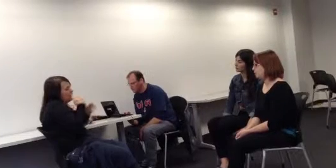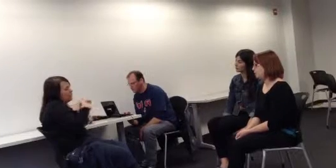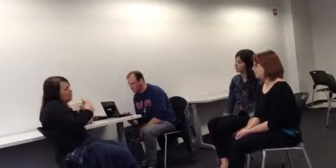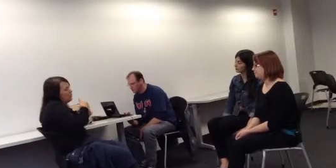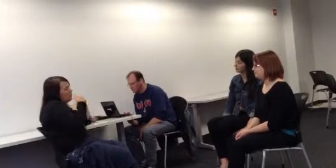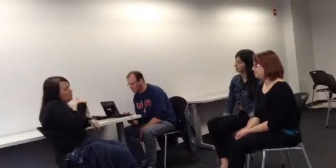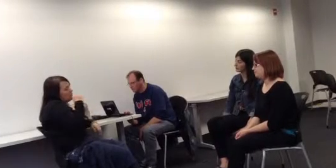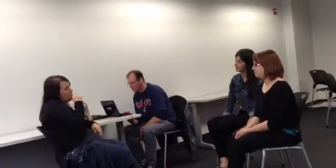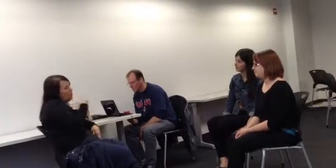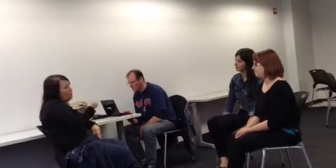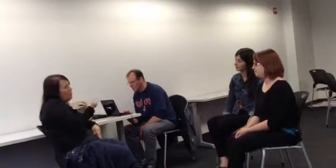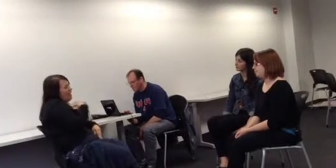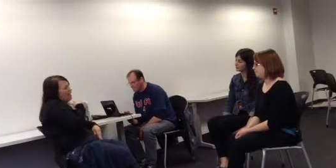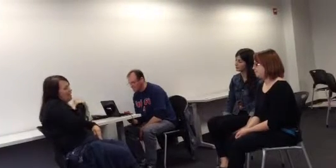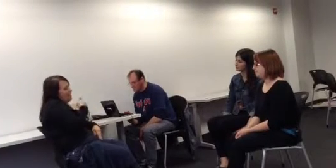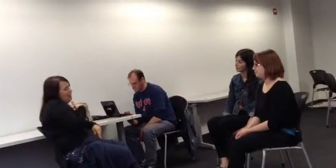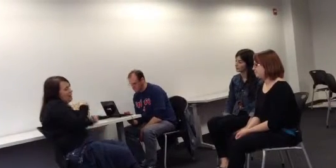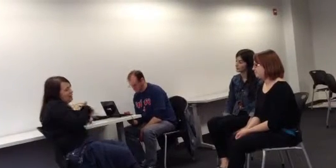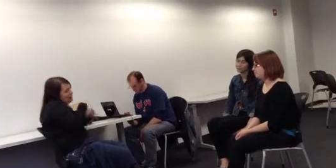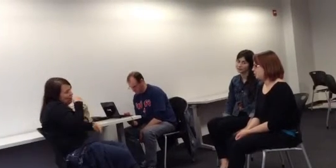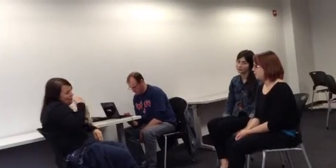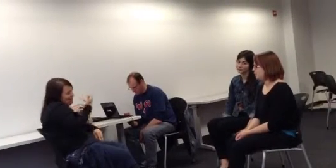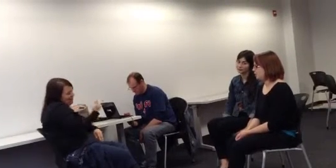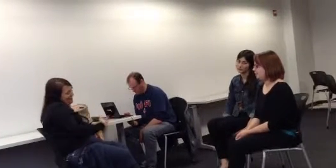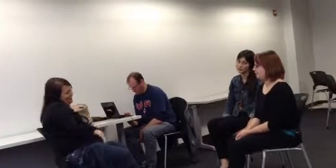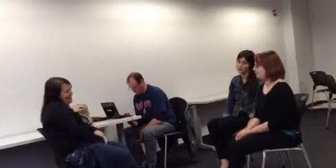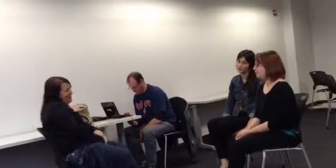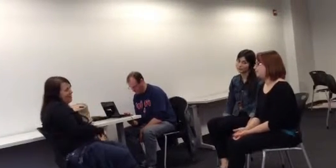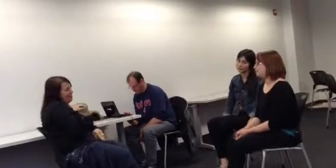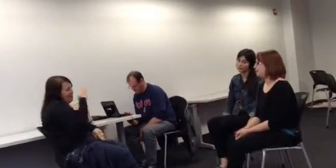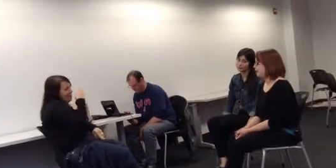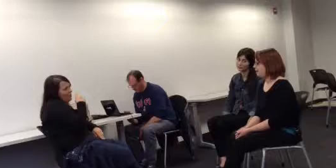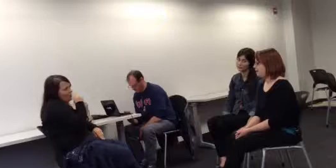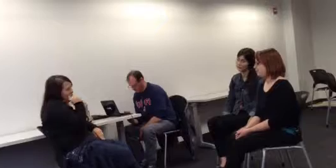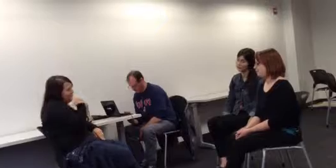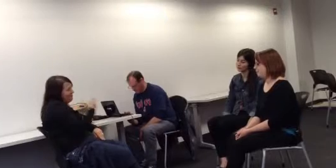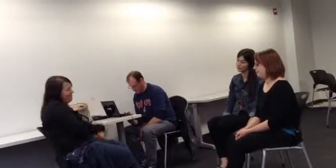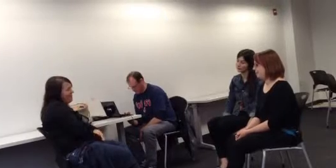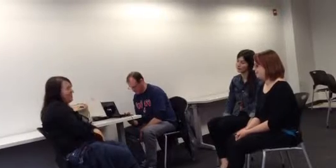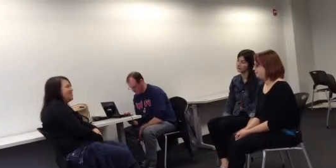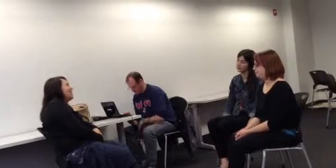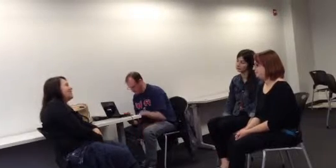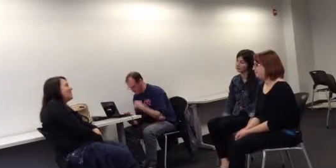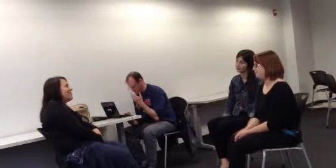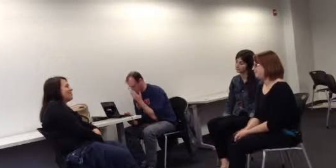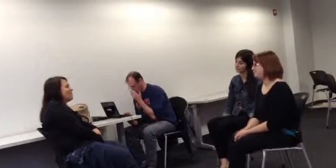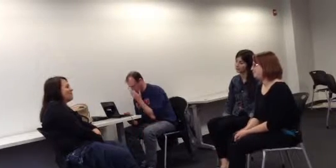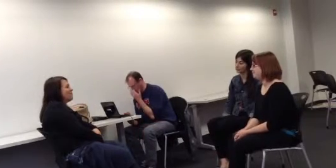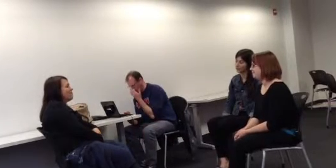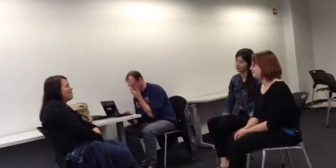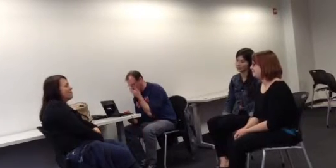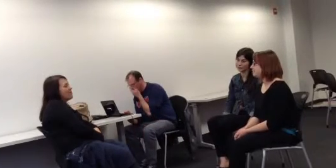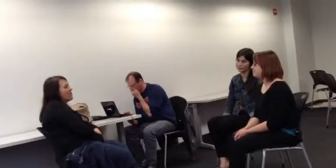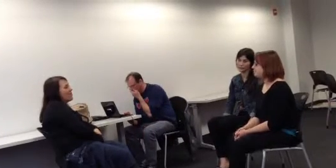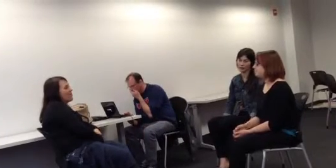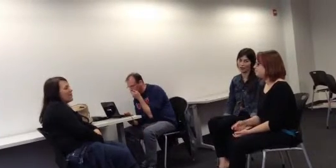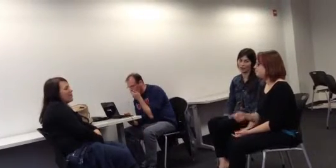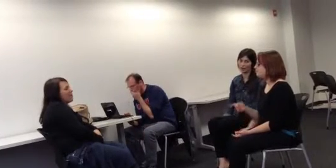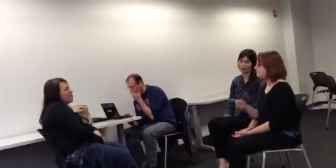So most people talk and they don't talk. So I don't speak, I use signs. So. Is that pretty common in